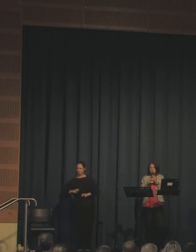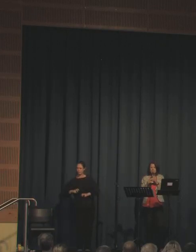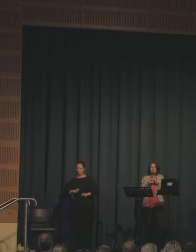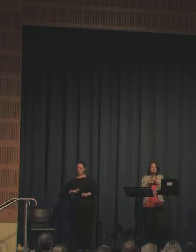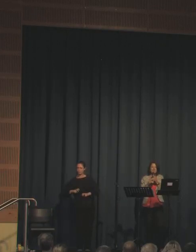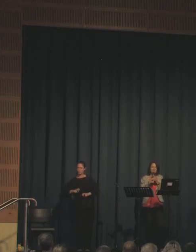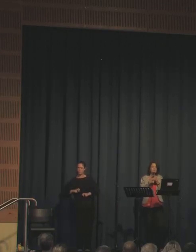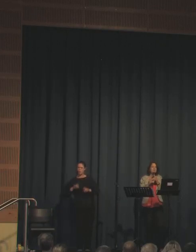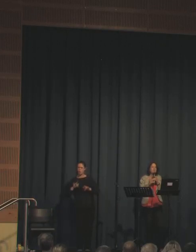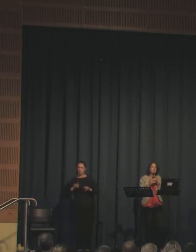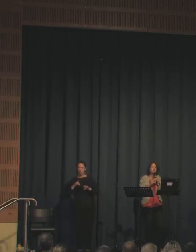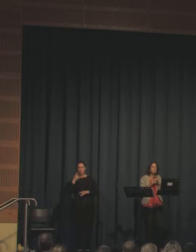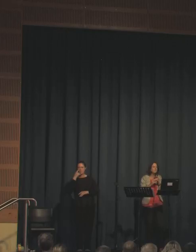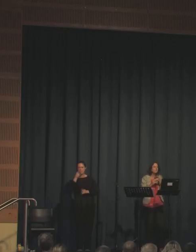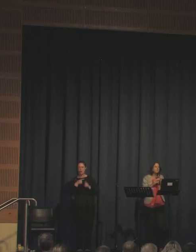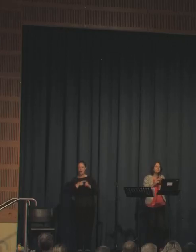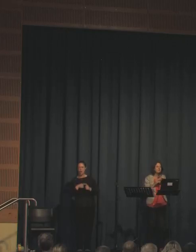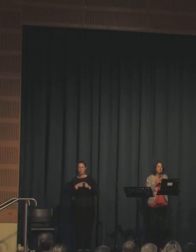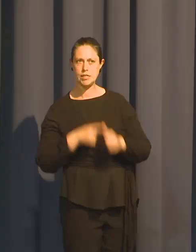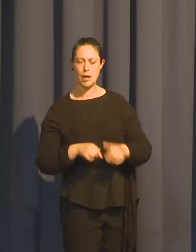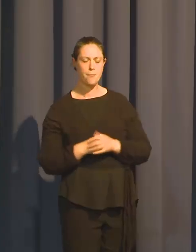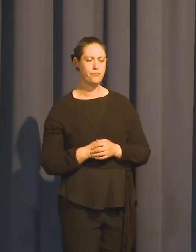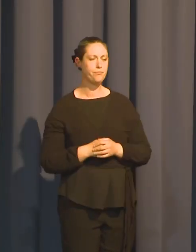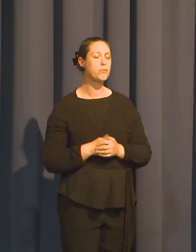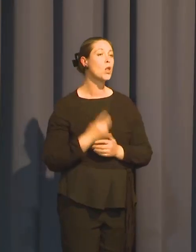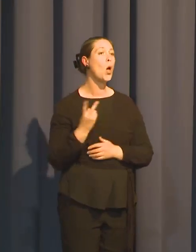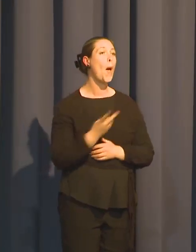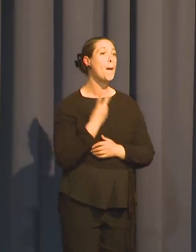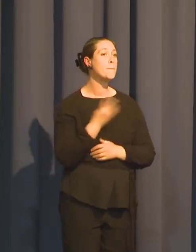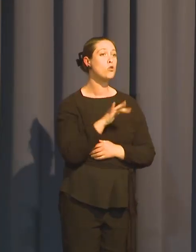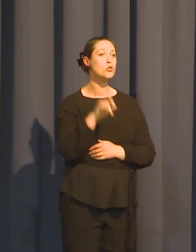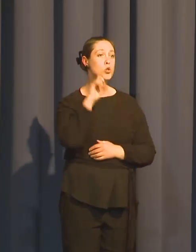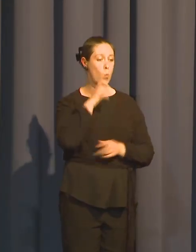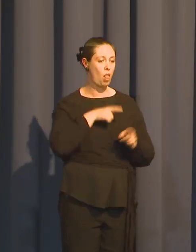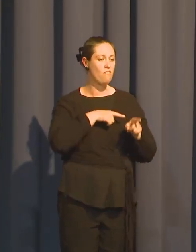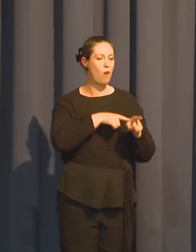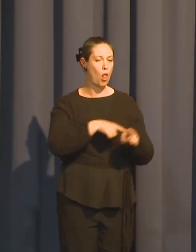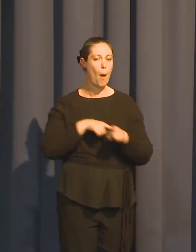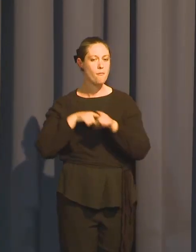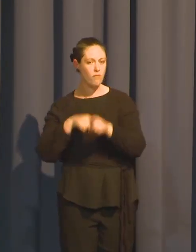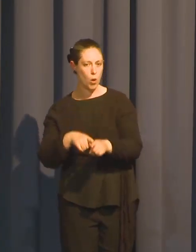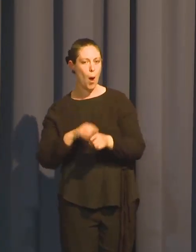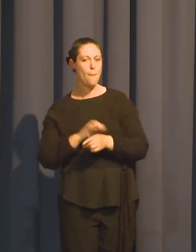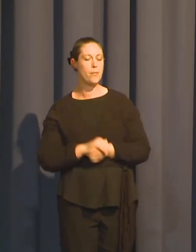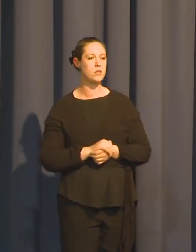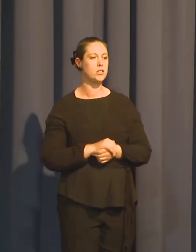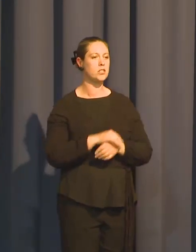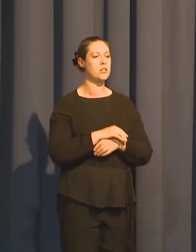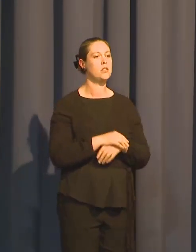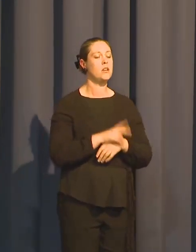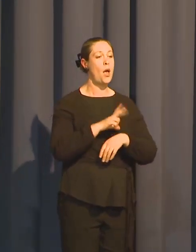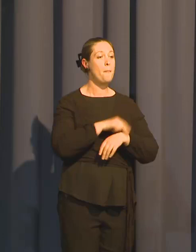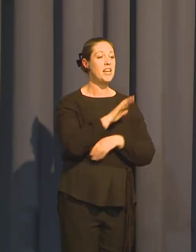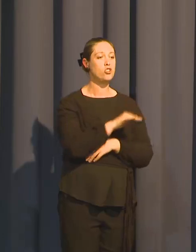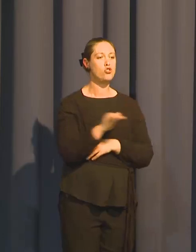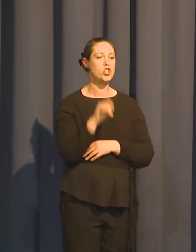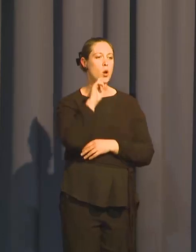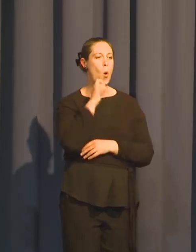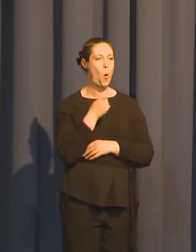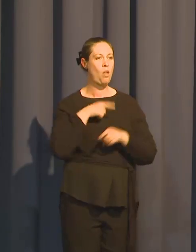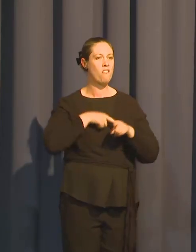of investigating, but both these children will be followed up and monitored by a paediatrician.